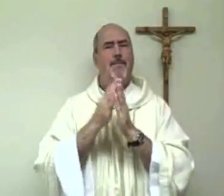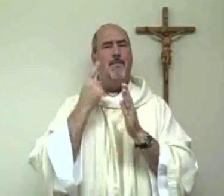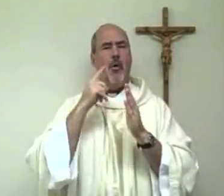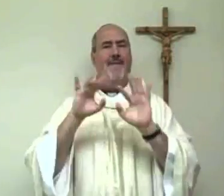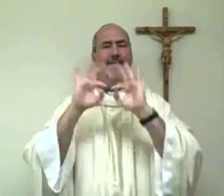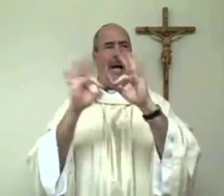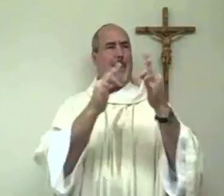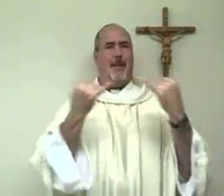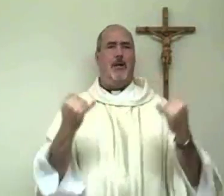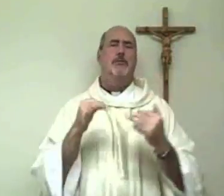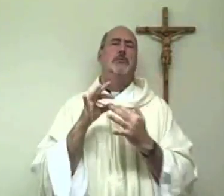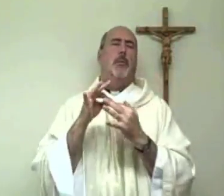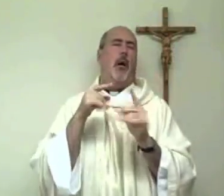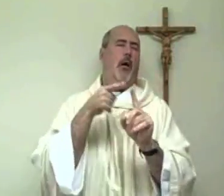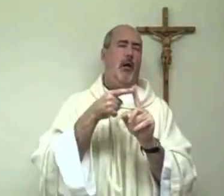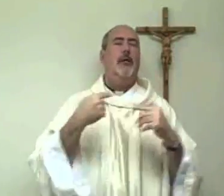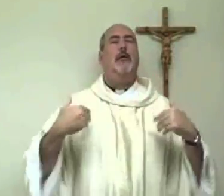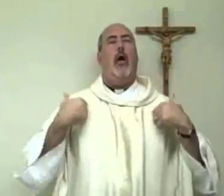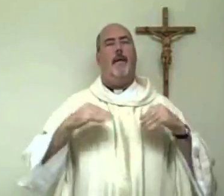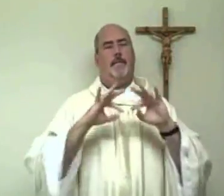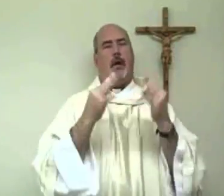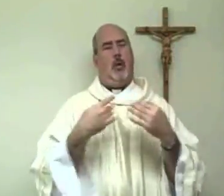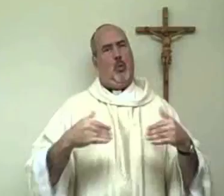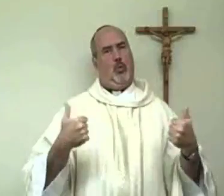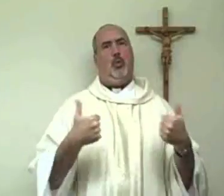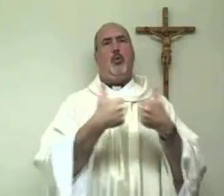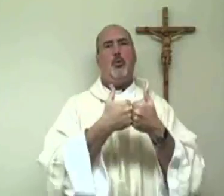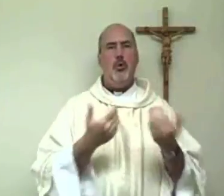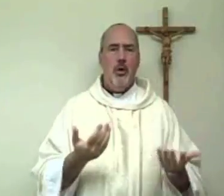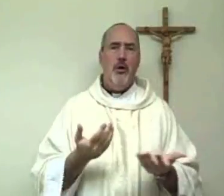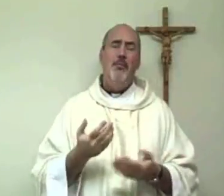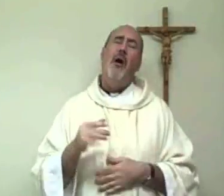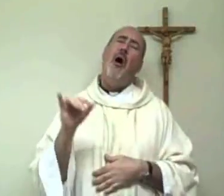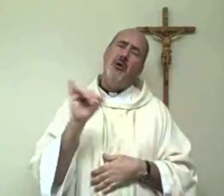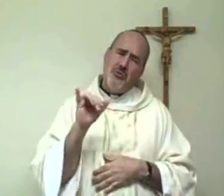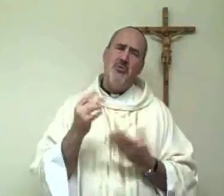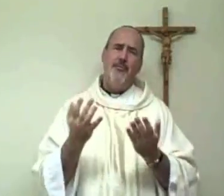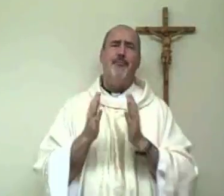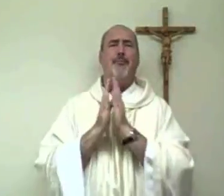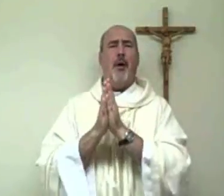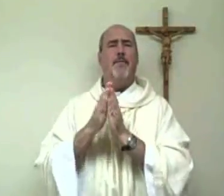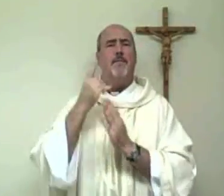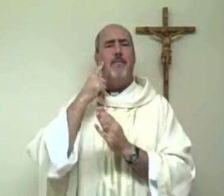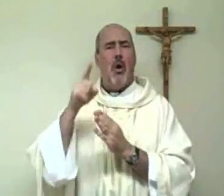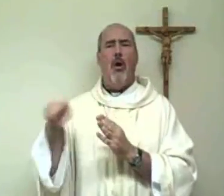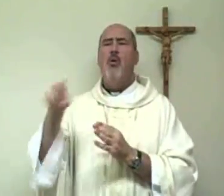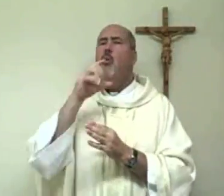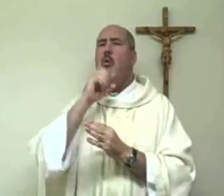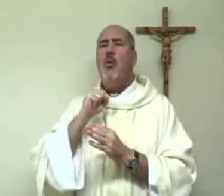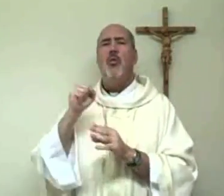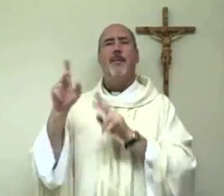faith. And I would also ask you to pray for families today, especially young families who face some big